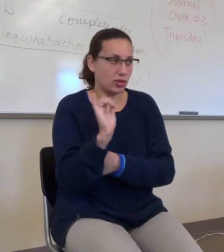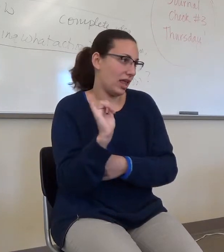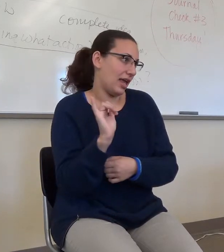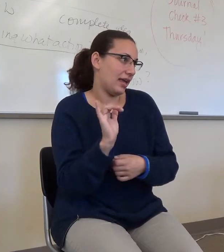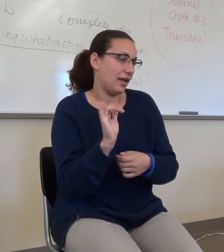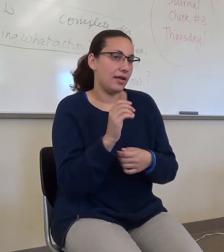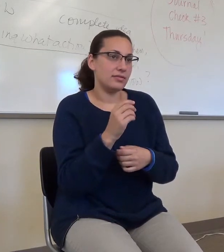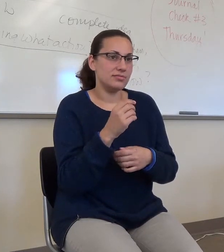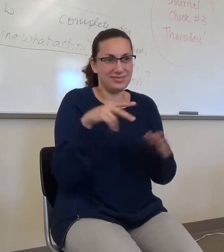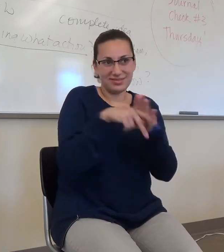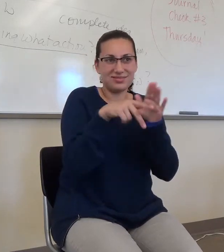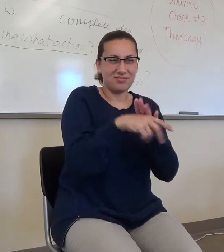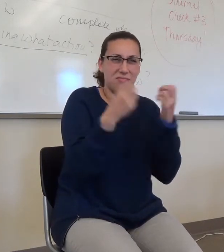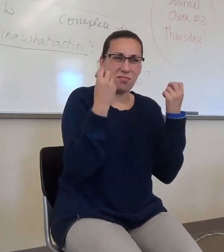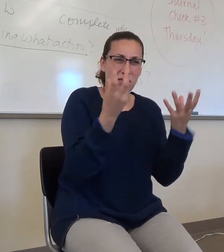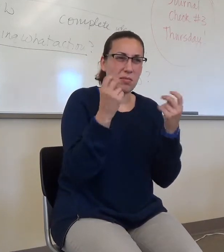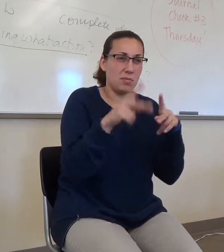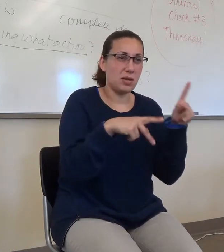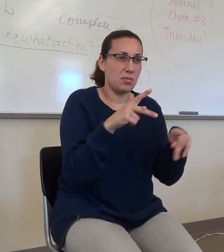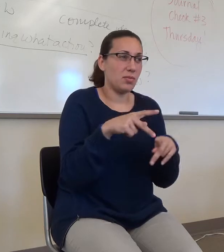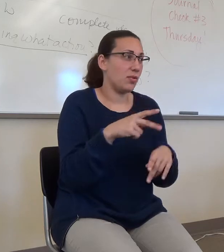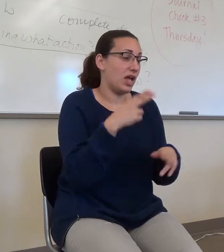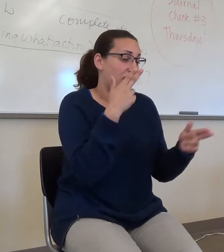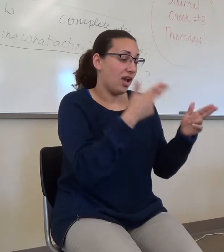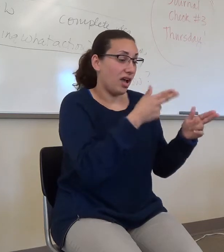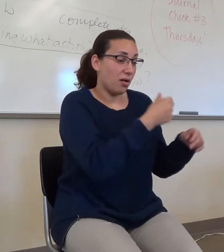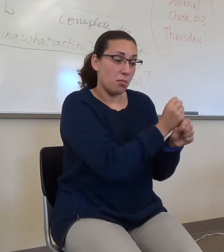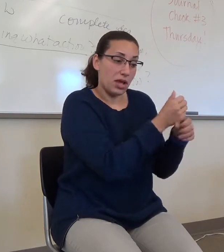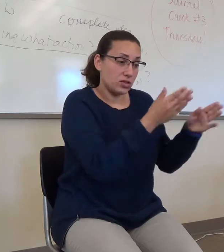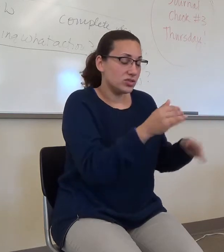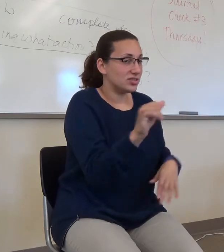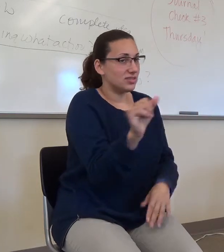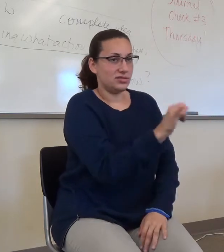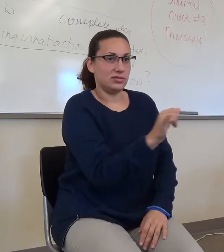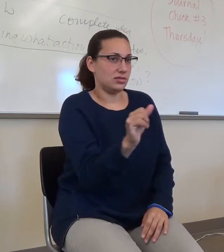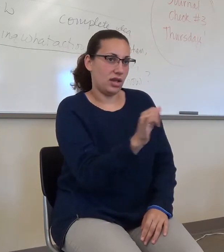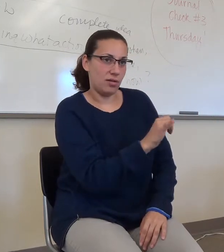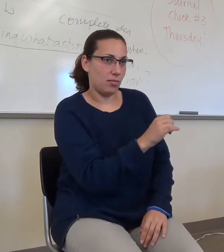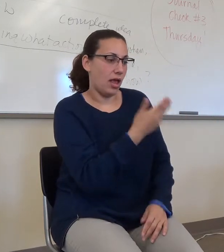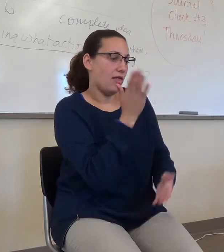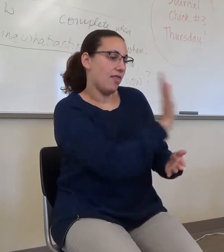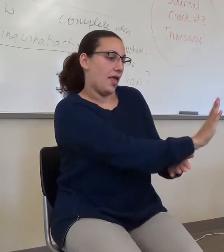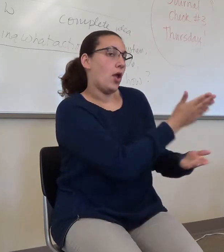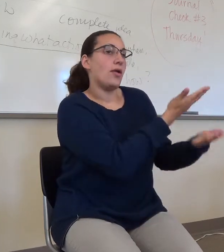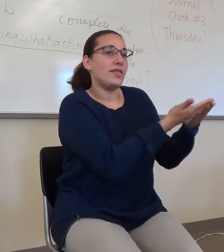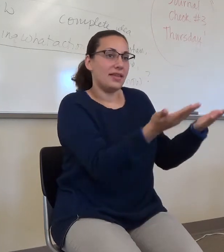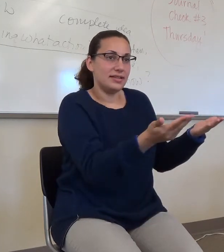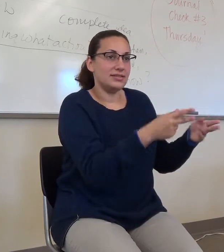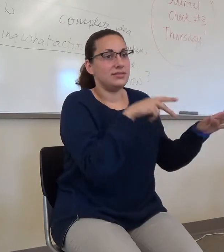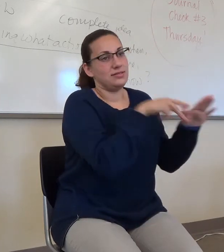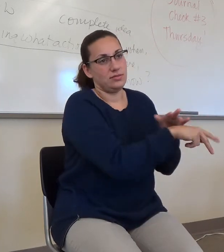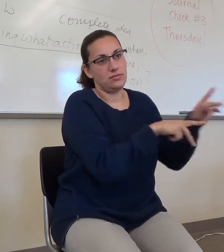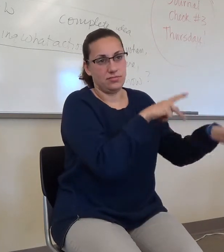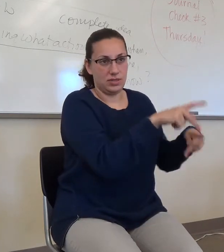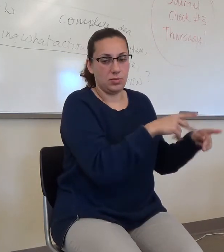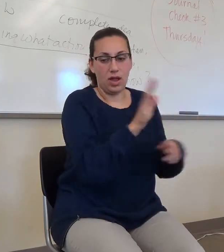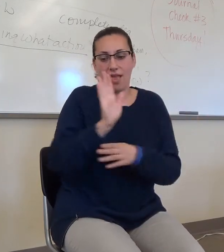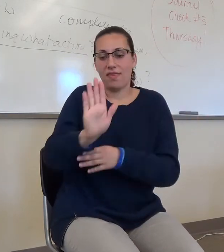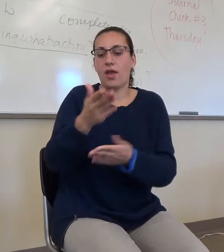being careless. Why not gun makers? Okay, yeah, that's kind of an interesting, so this gives the